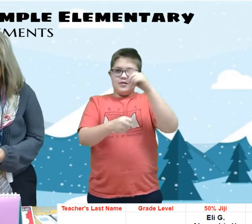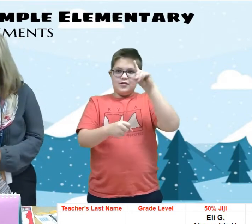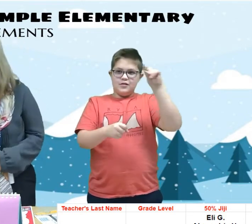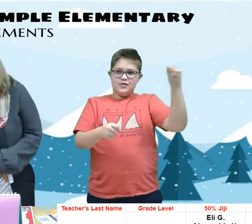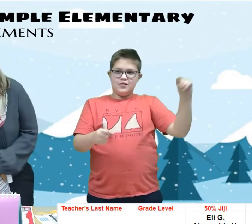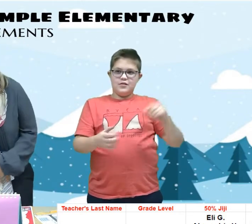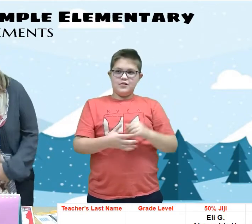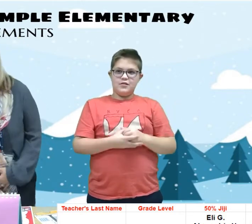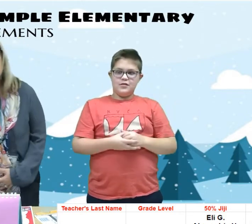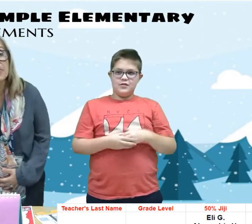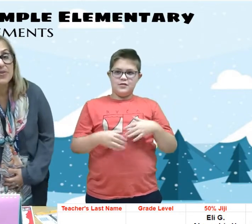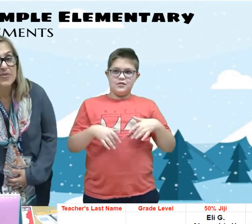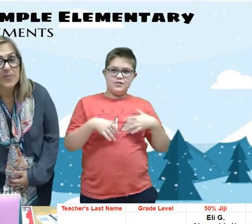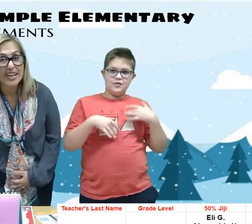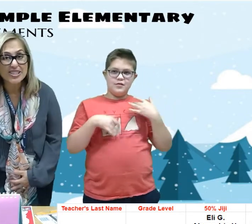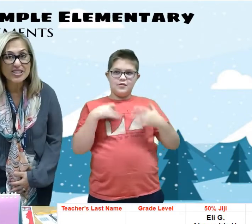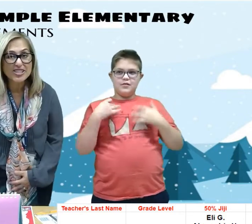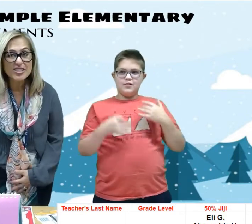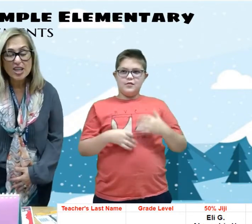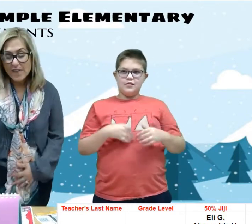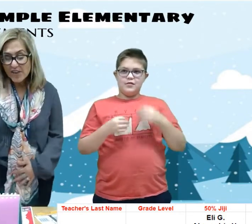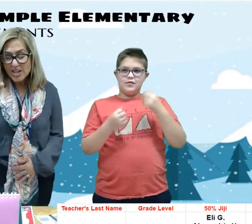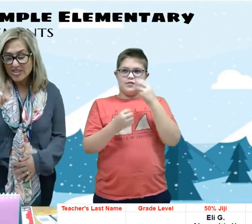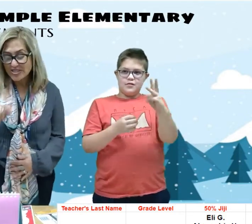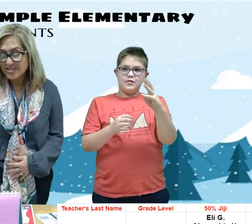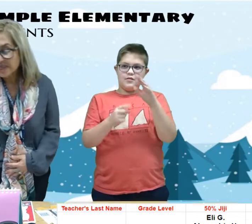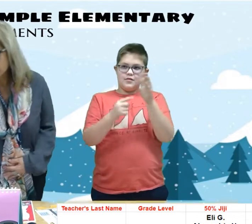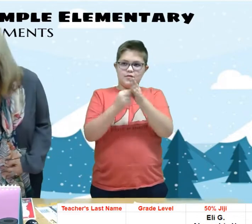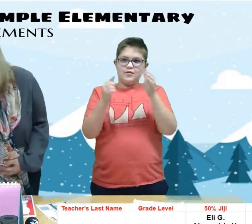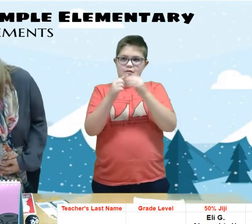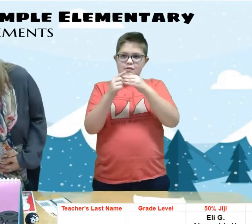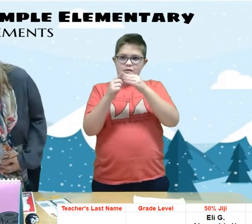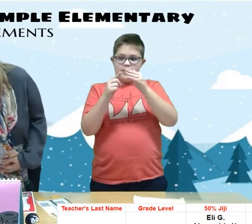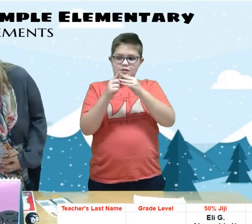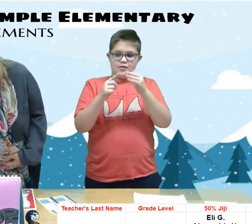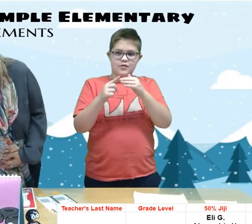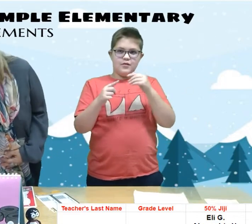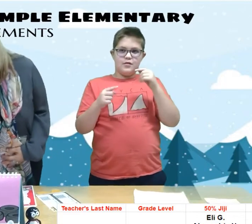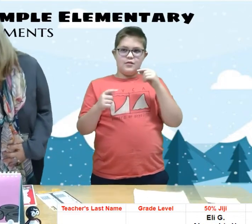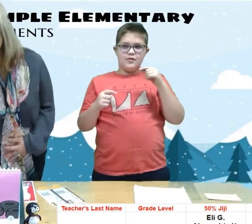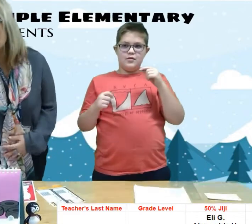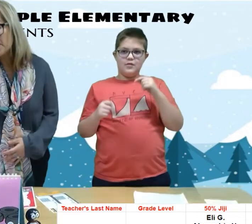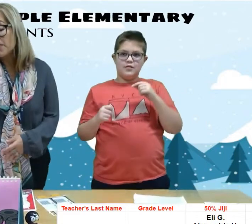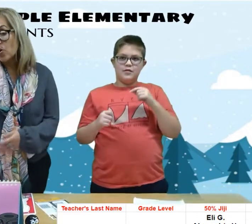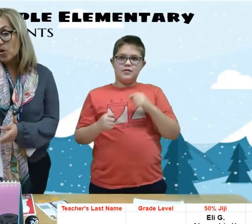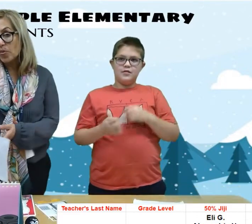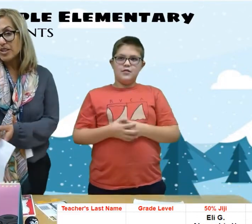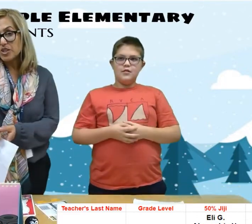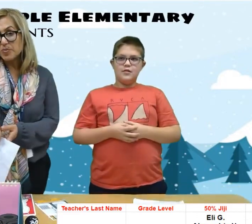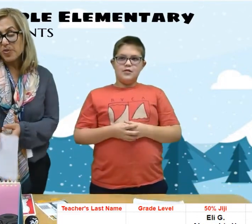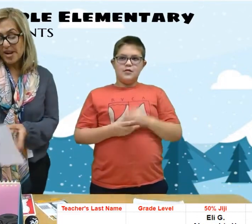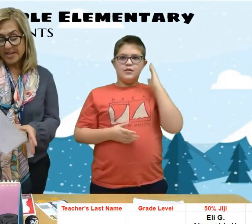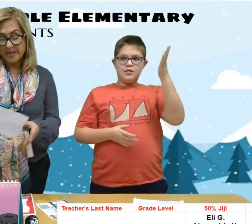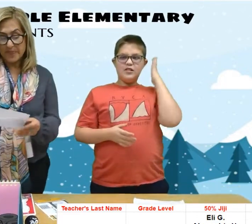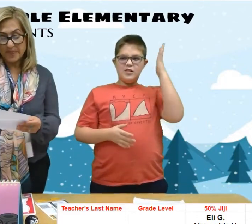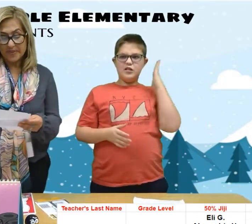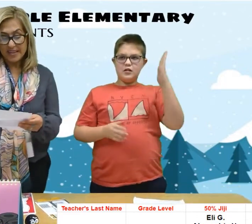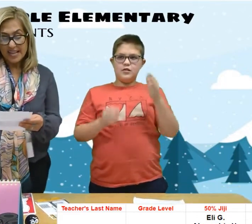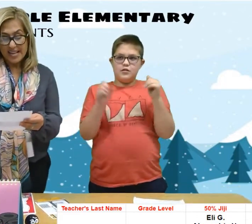excited. Just a couple of reminders. First, we had our puzzle before winter